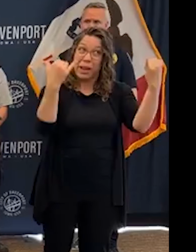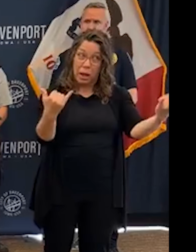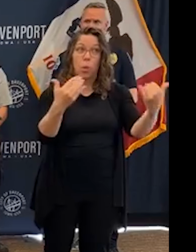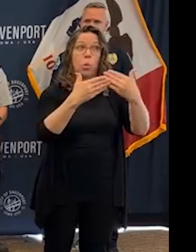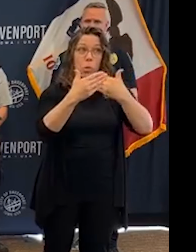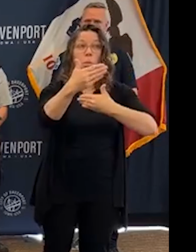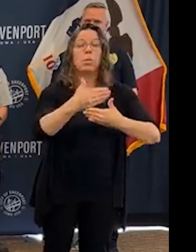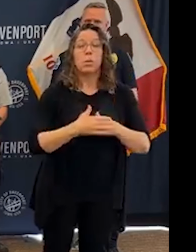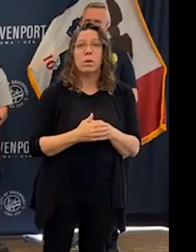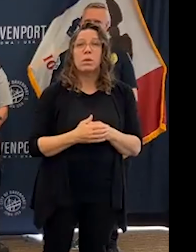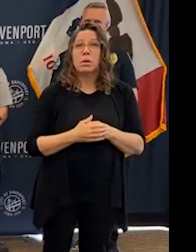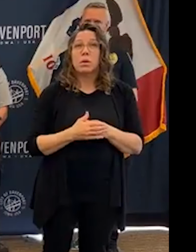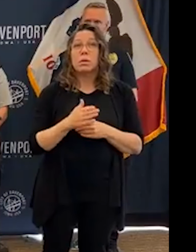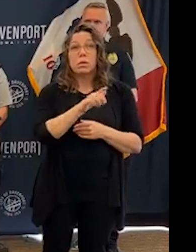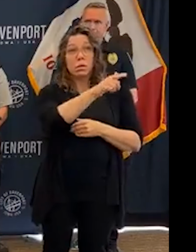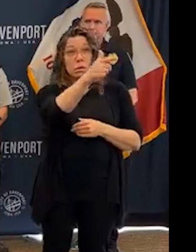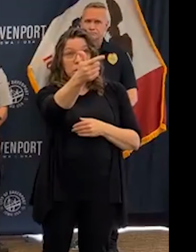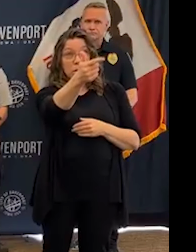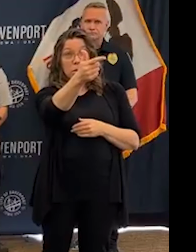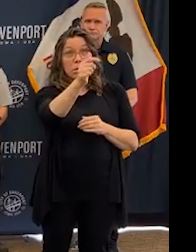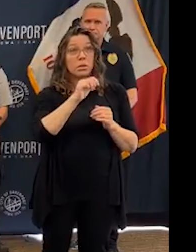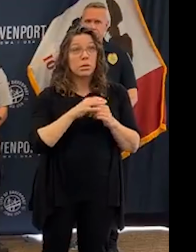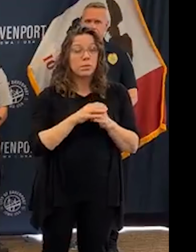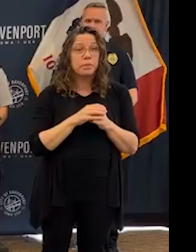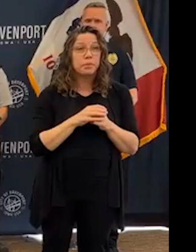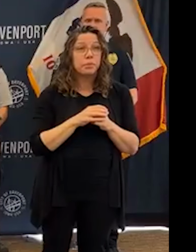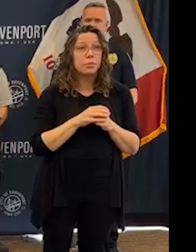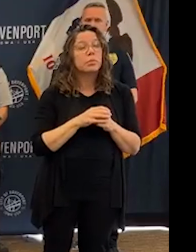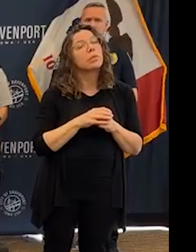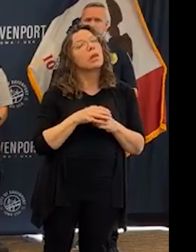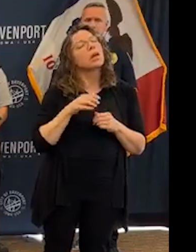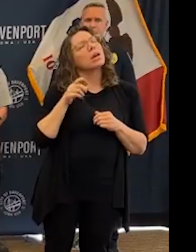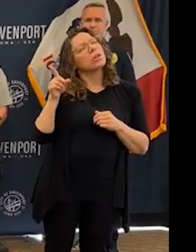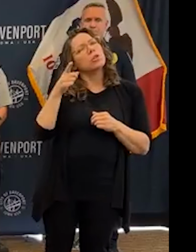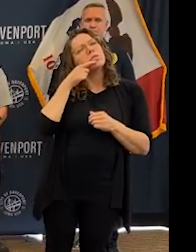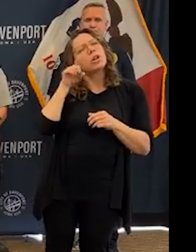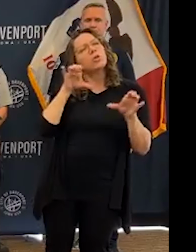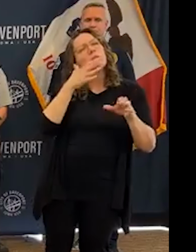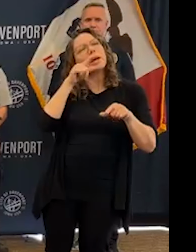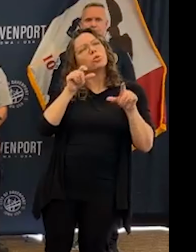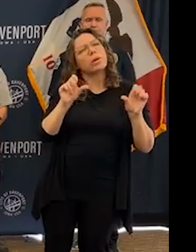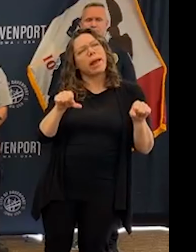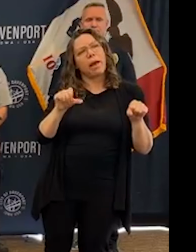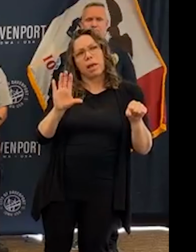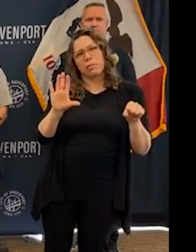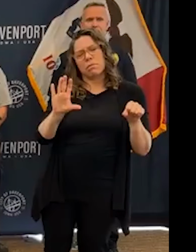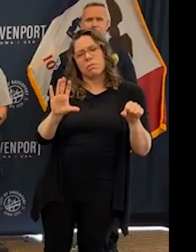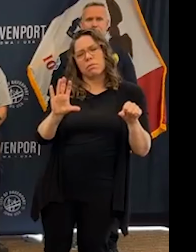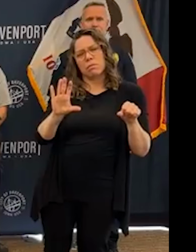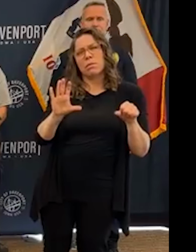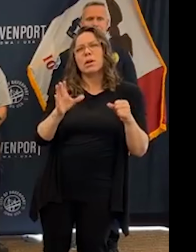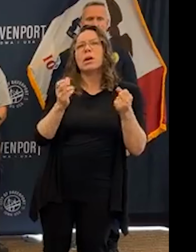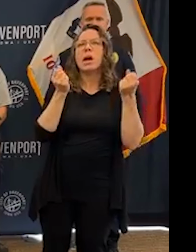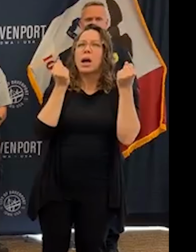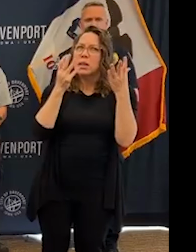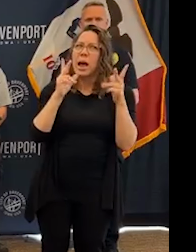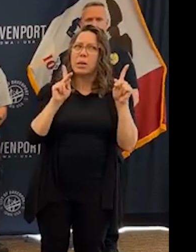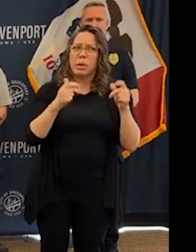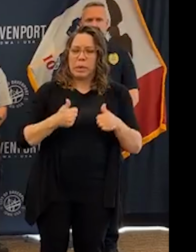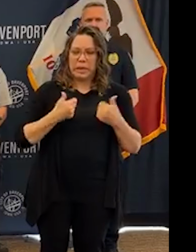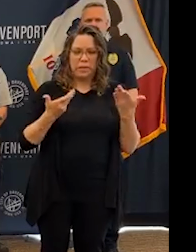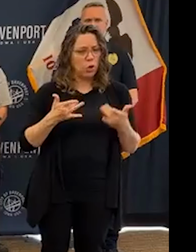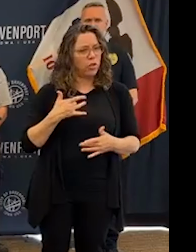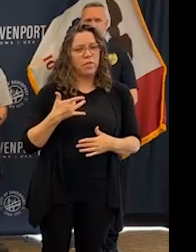sir, and then ma'am. When we talk about doing the best we can, Mr. Mayor, there's a lot of residents who feel like they aren't being